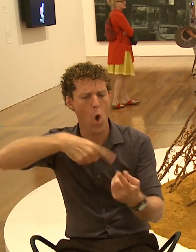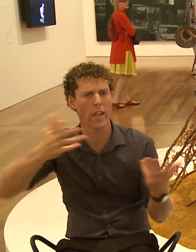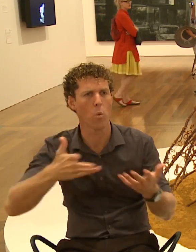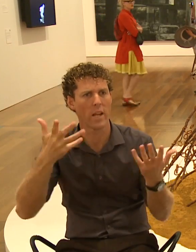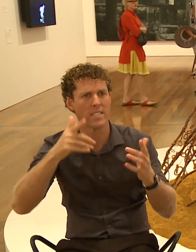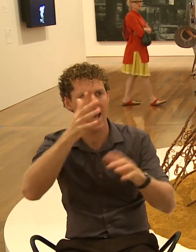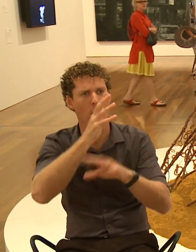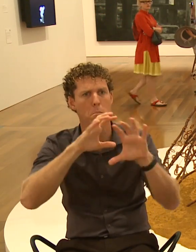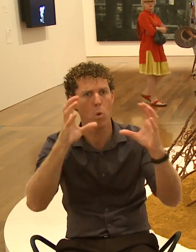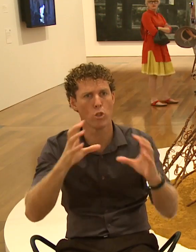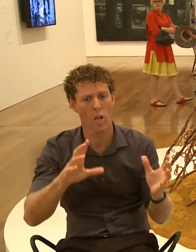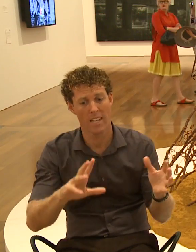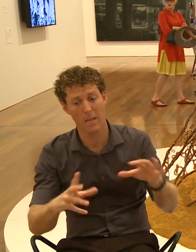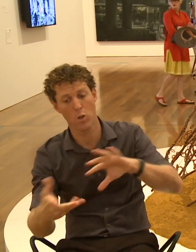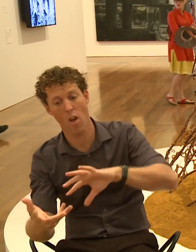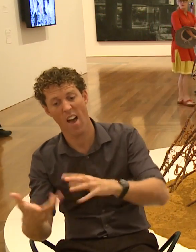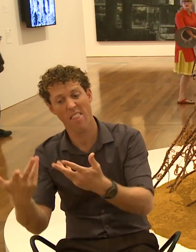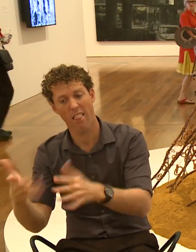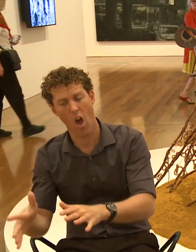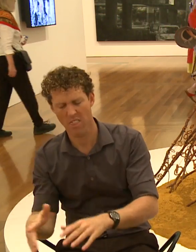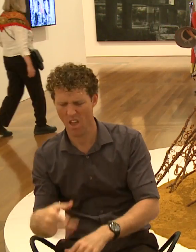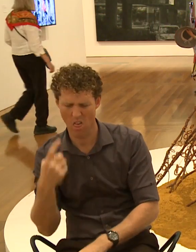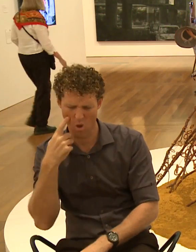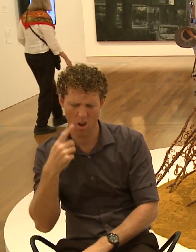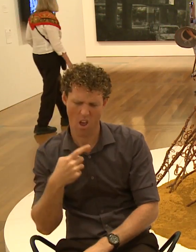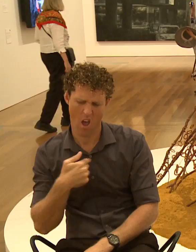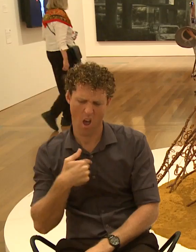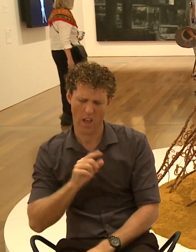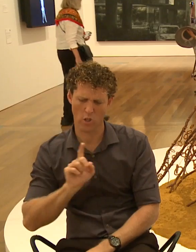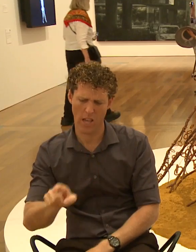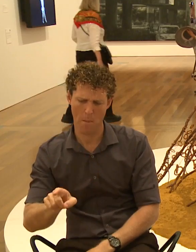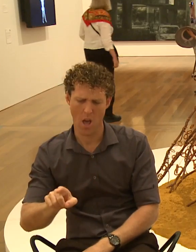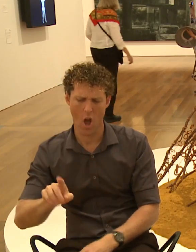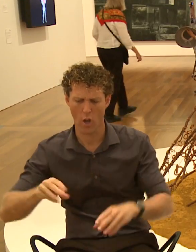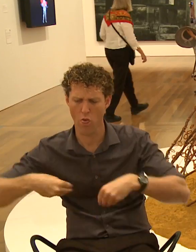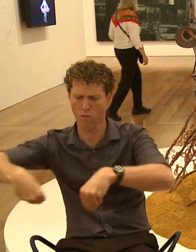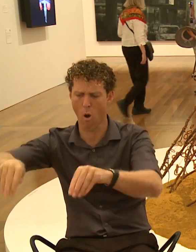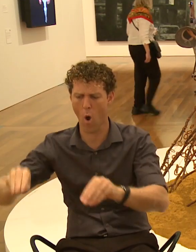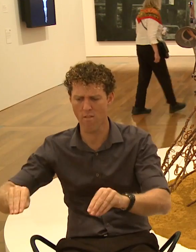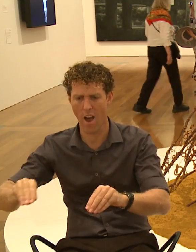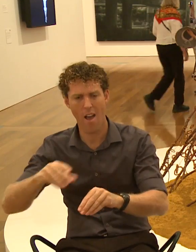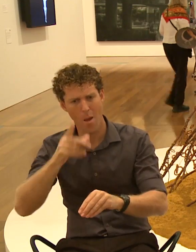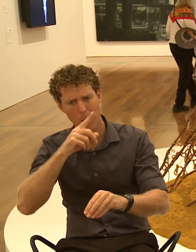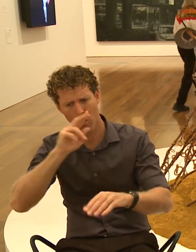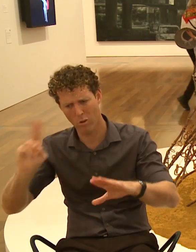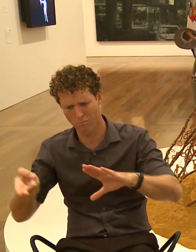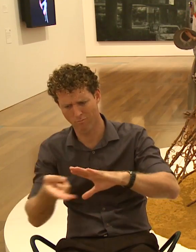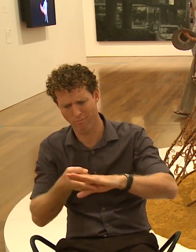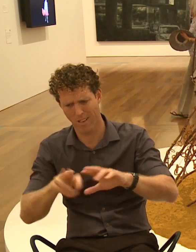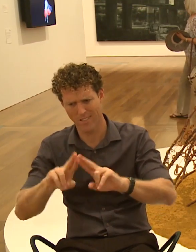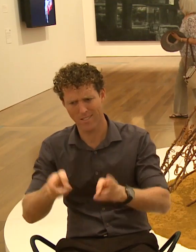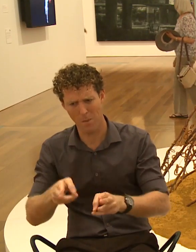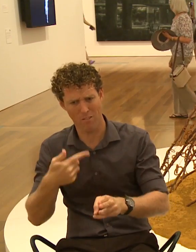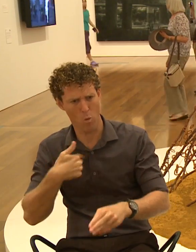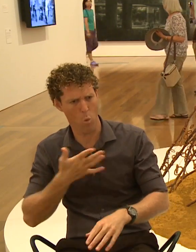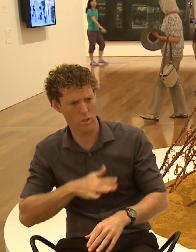there upside down, and you think, well, look, you could come along and you could actually throw something over the top of that, and there's a little place to stay if you needed to do that. So